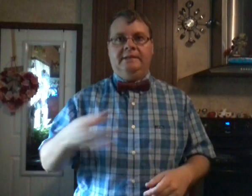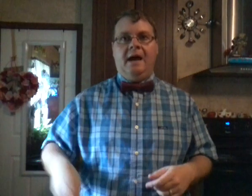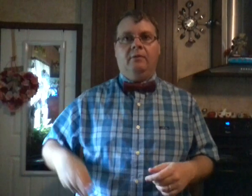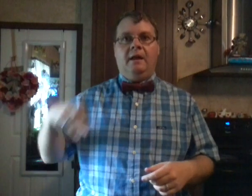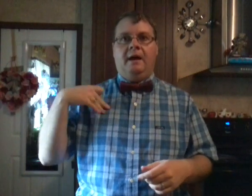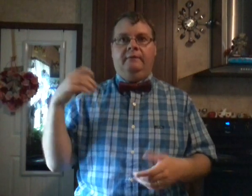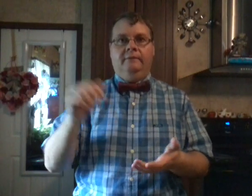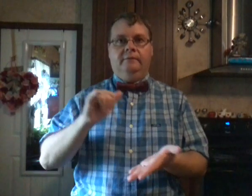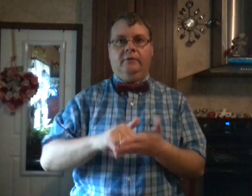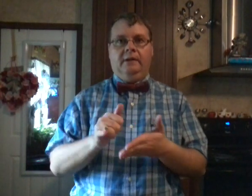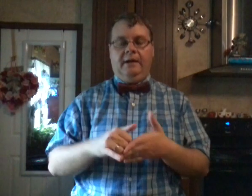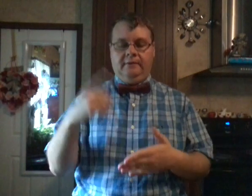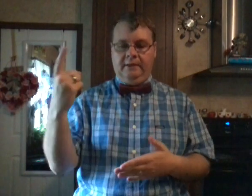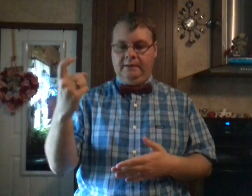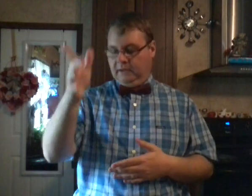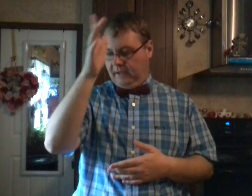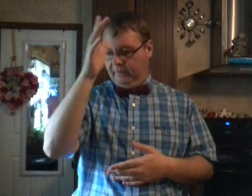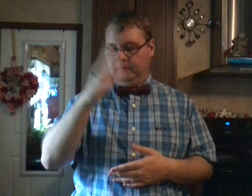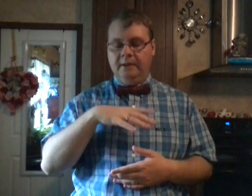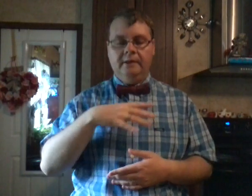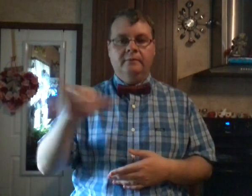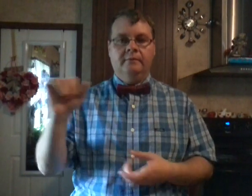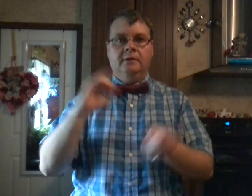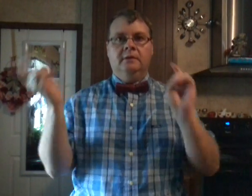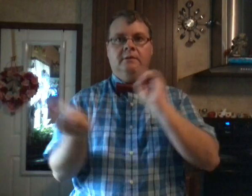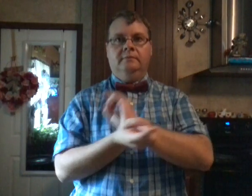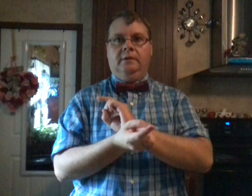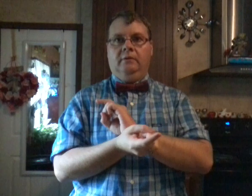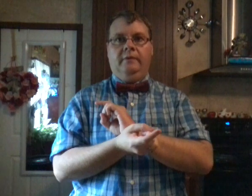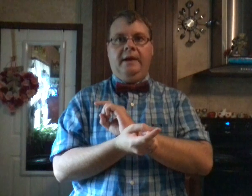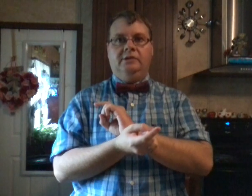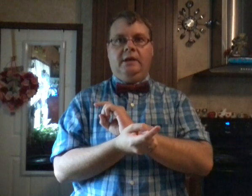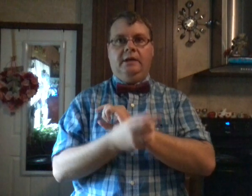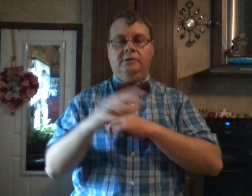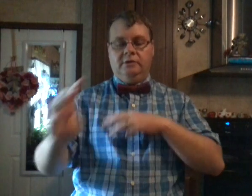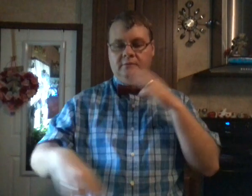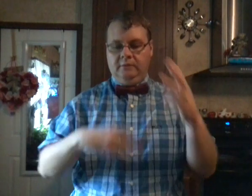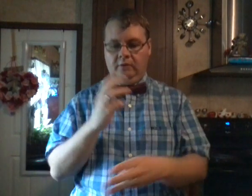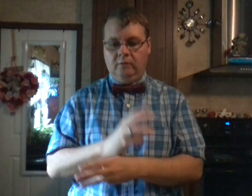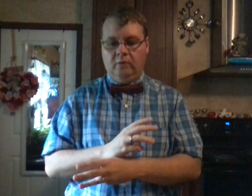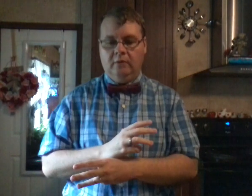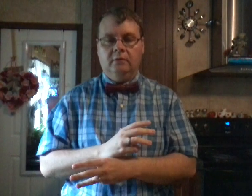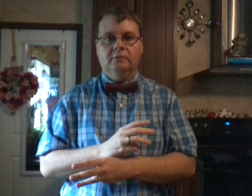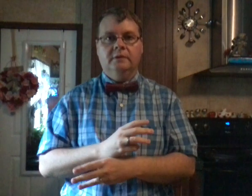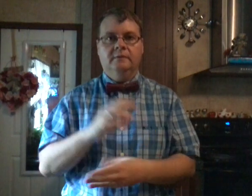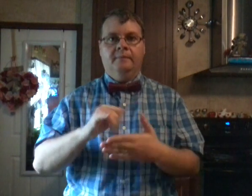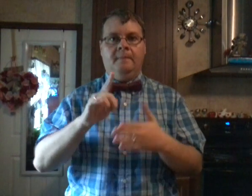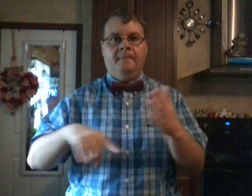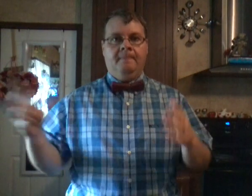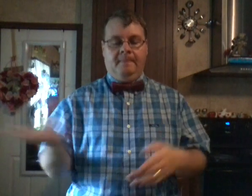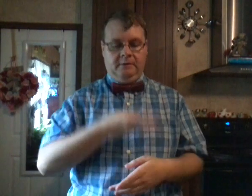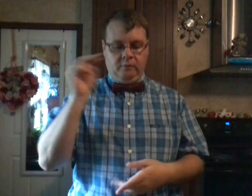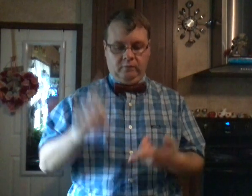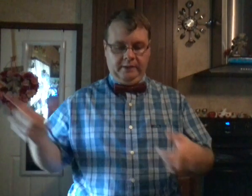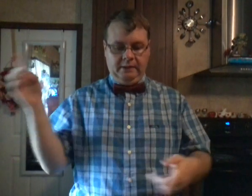change our life sort of like these eleven men you know they changed you know the world that's what we